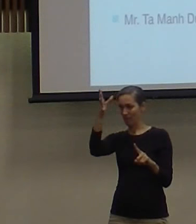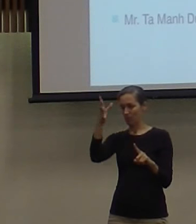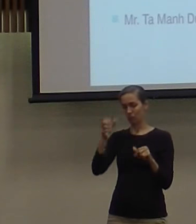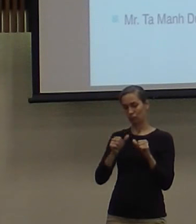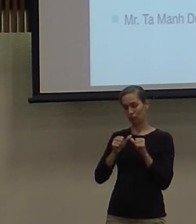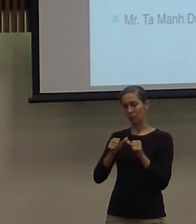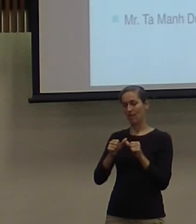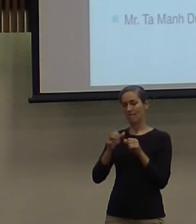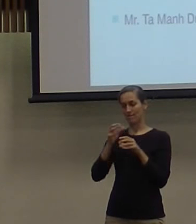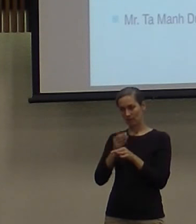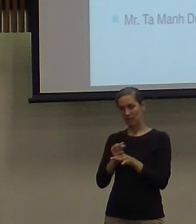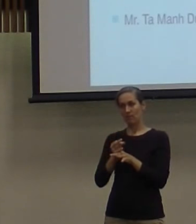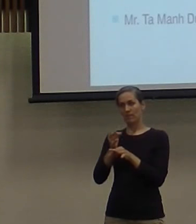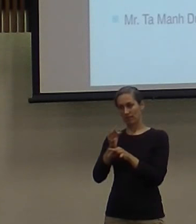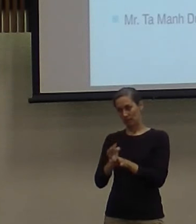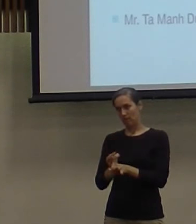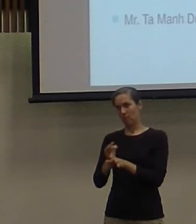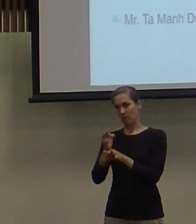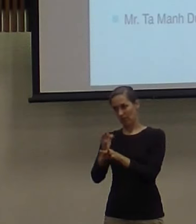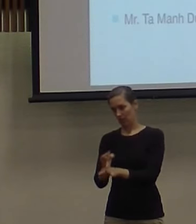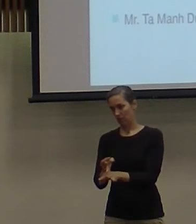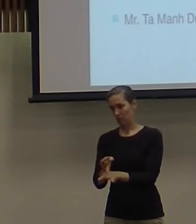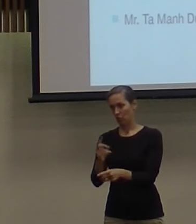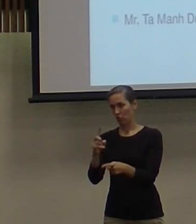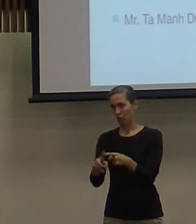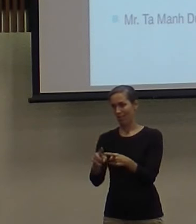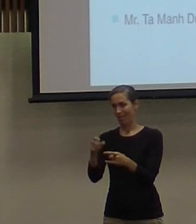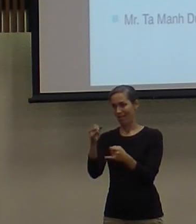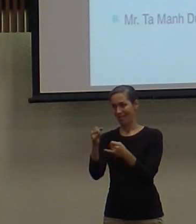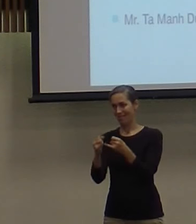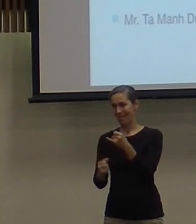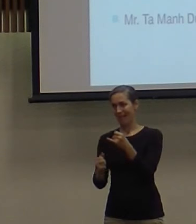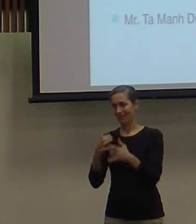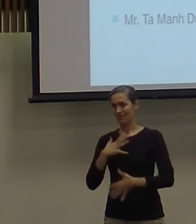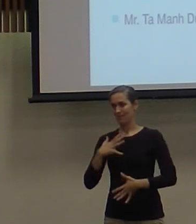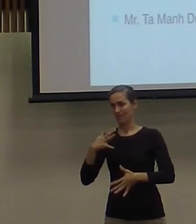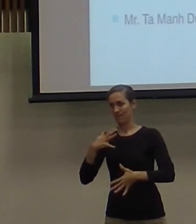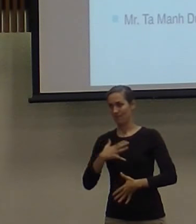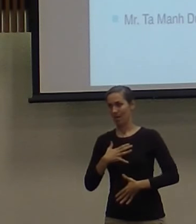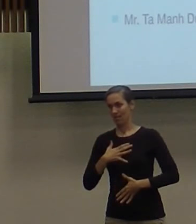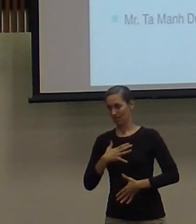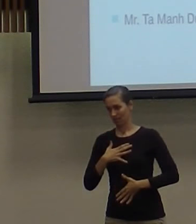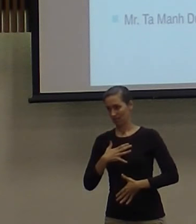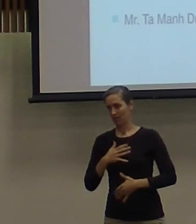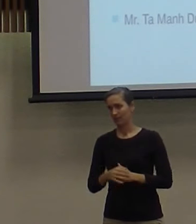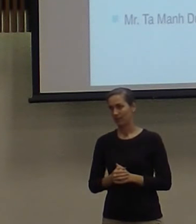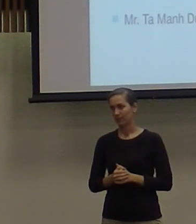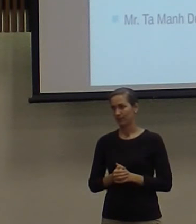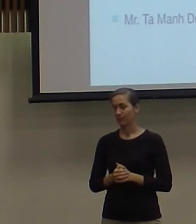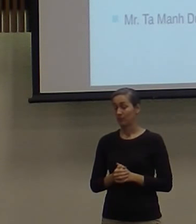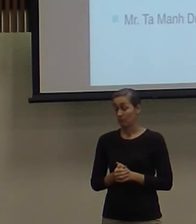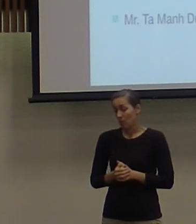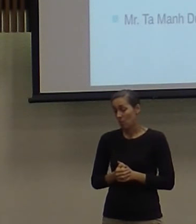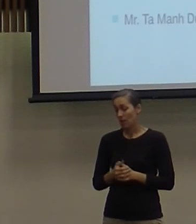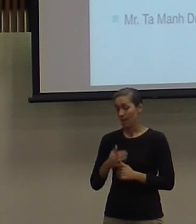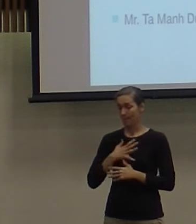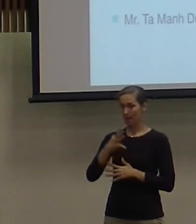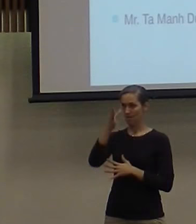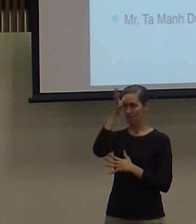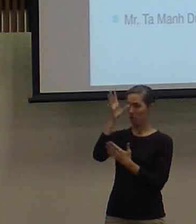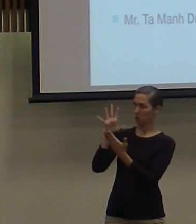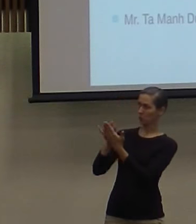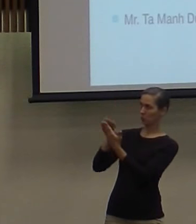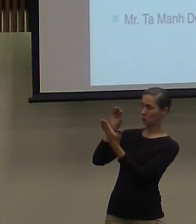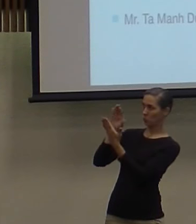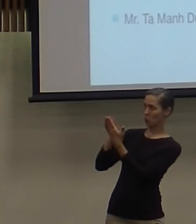faithful um, to his last breath, and so because of that, so my father learned